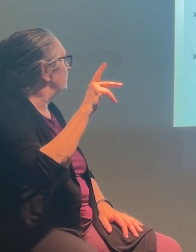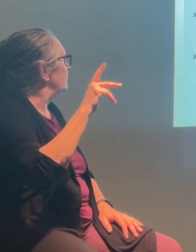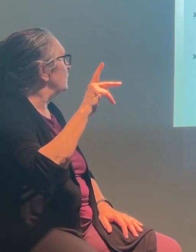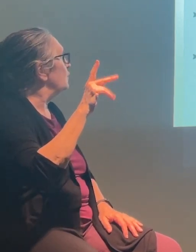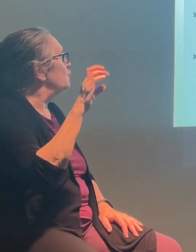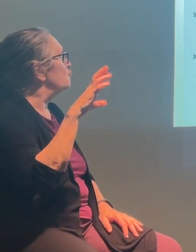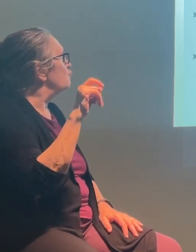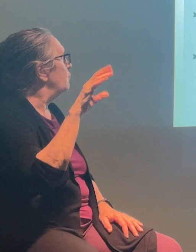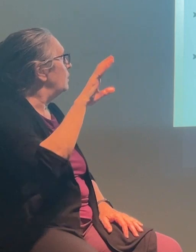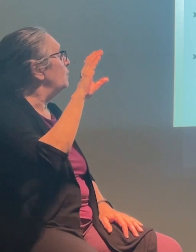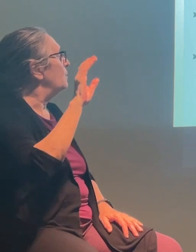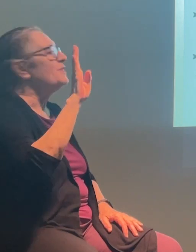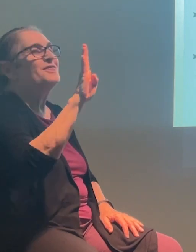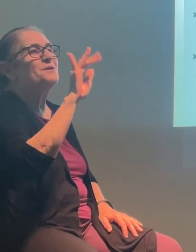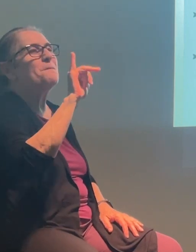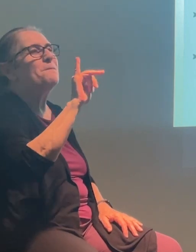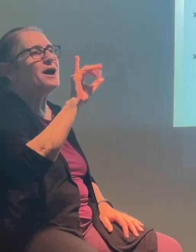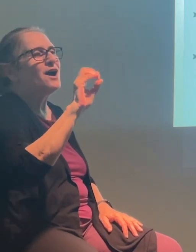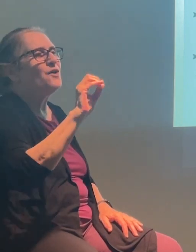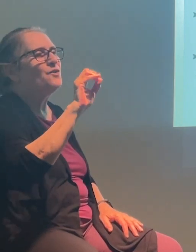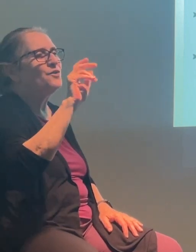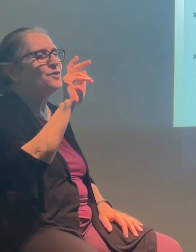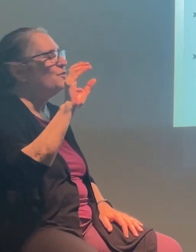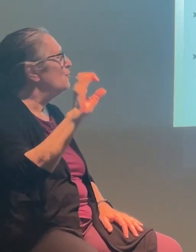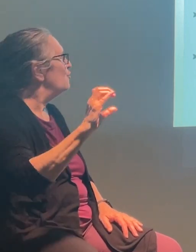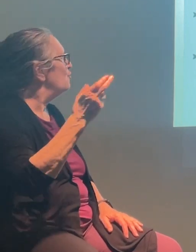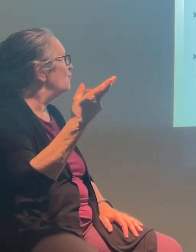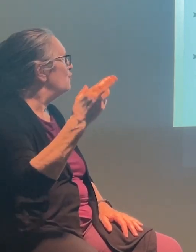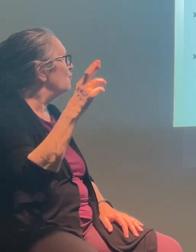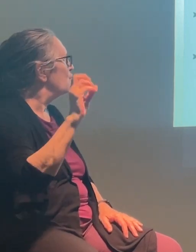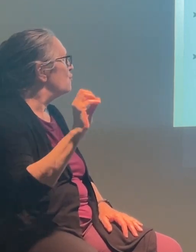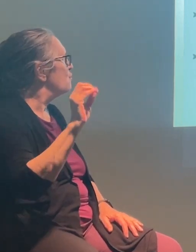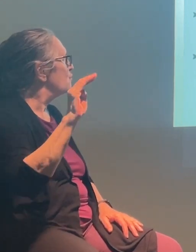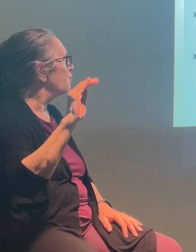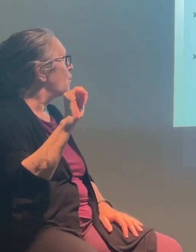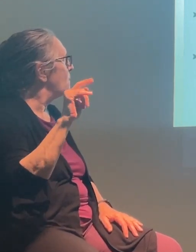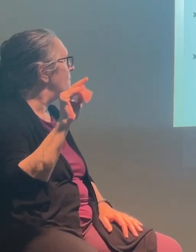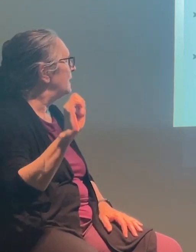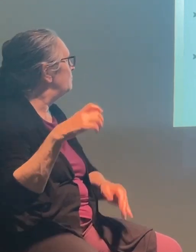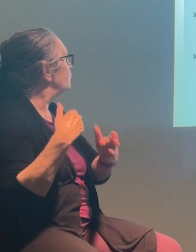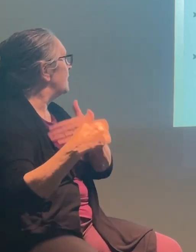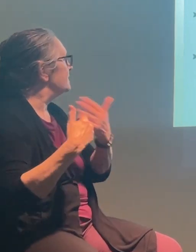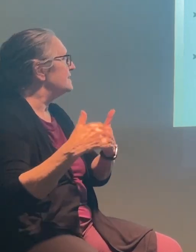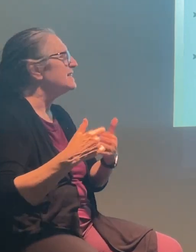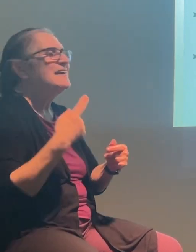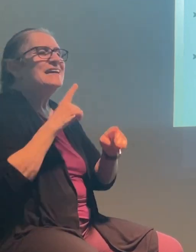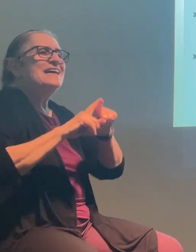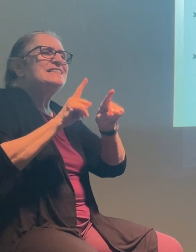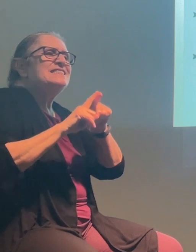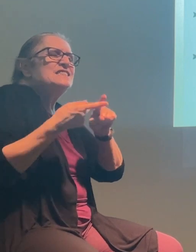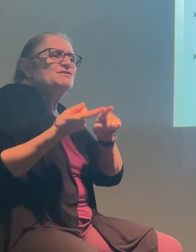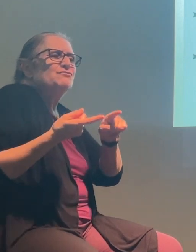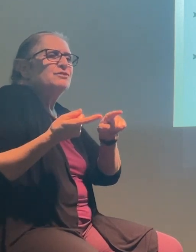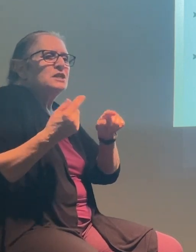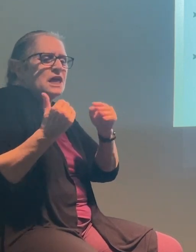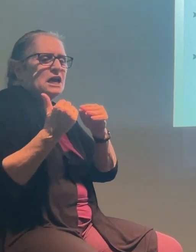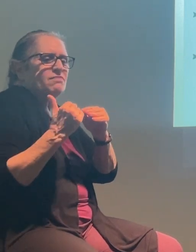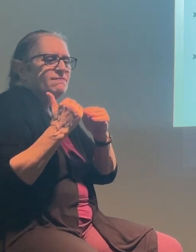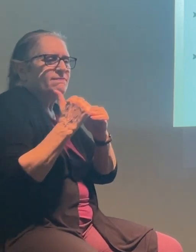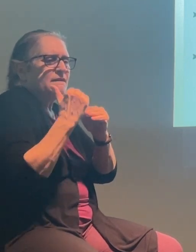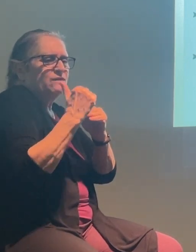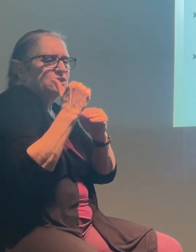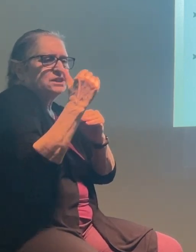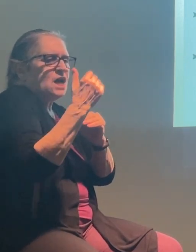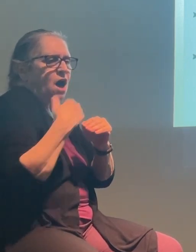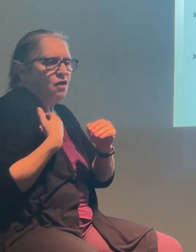would do combinations of the two. I'm not familiar with the chemistry, so I can't tell you. So I think sometimes it's different levels of printing that you would do. And